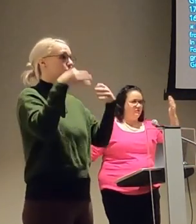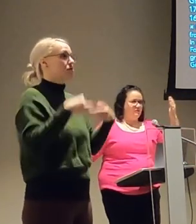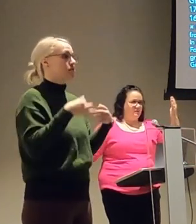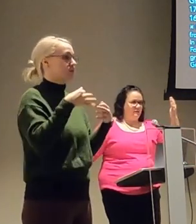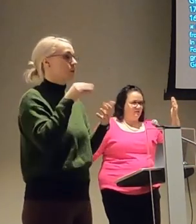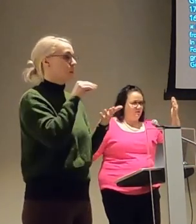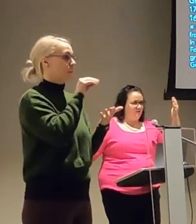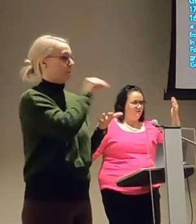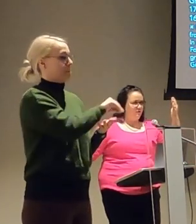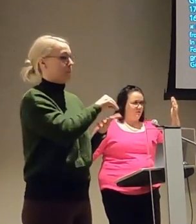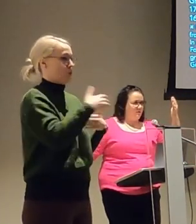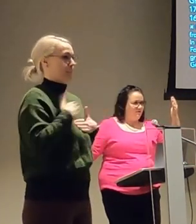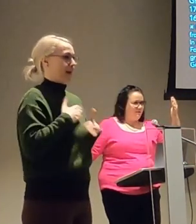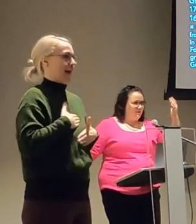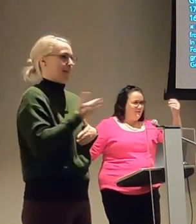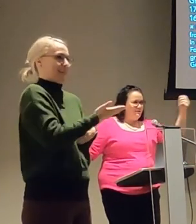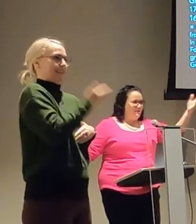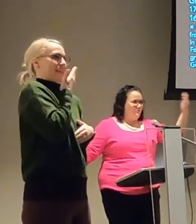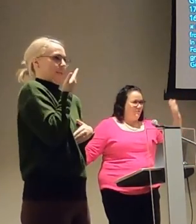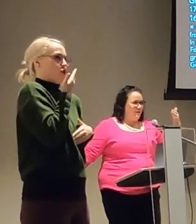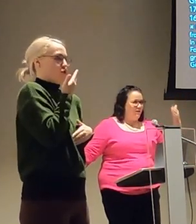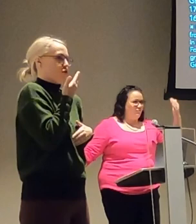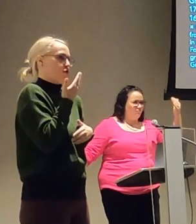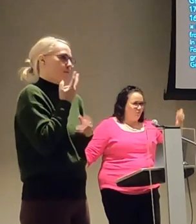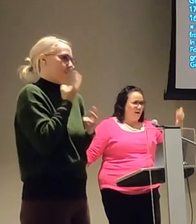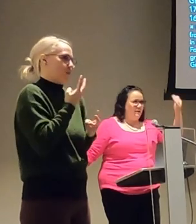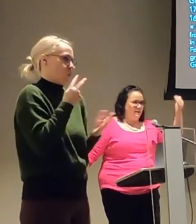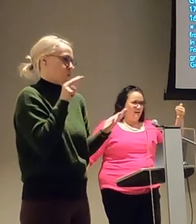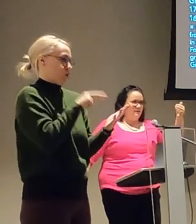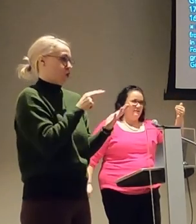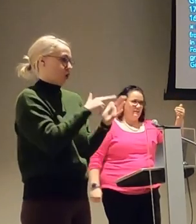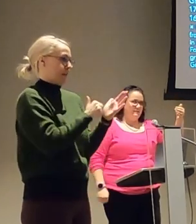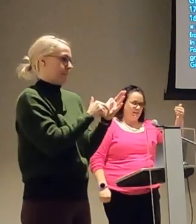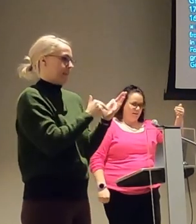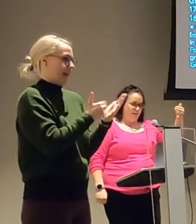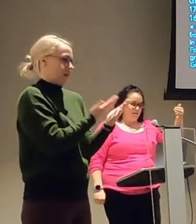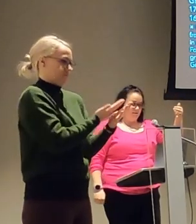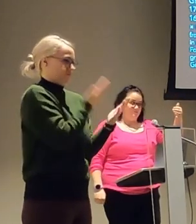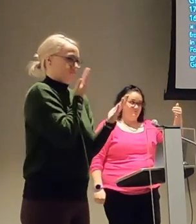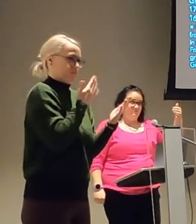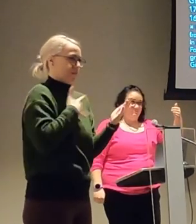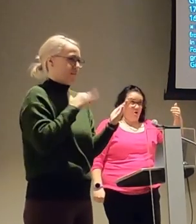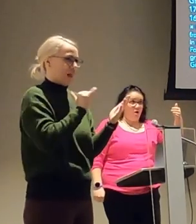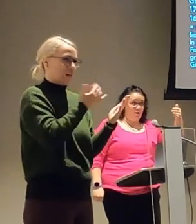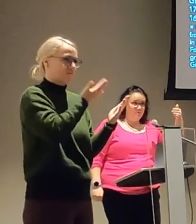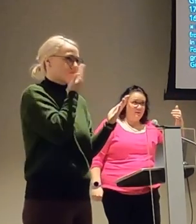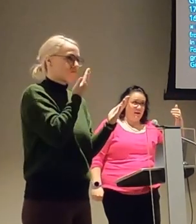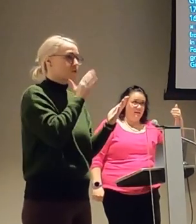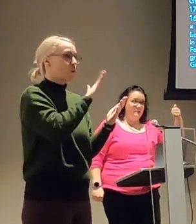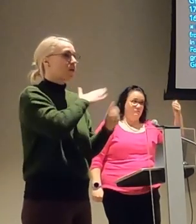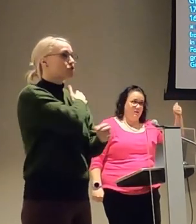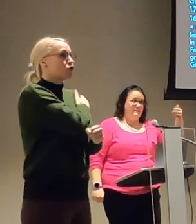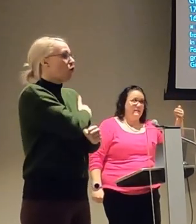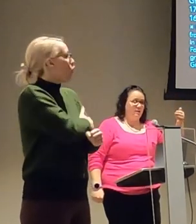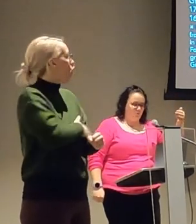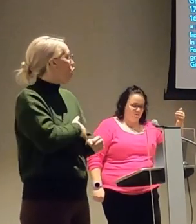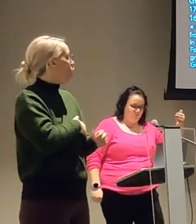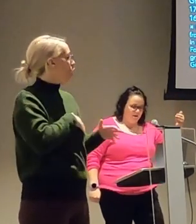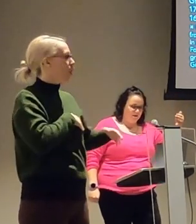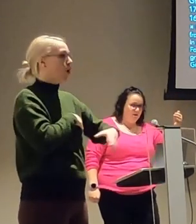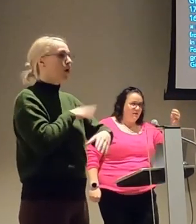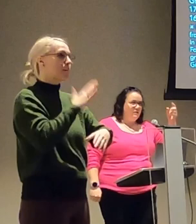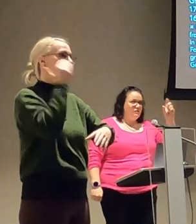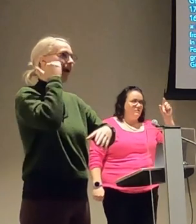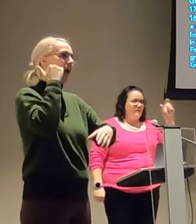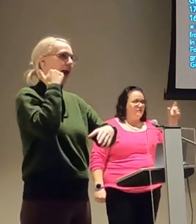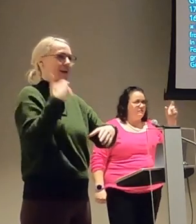very close to the viewer. So we are right next to his arm and where his head would have